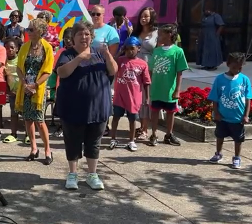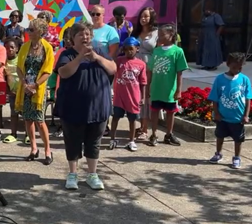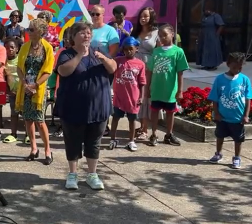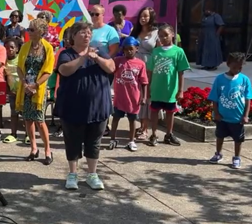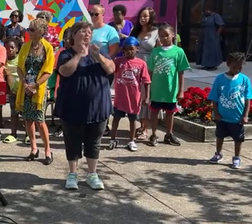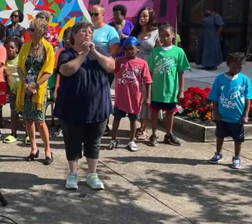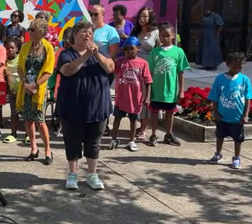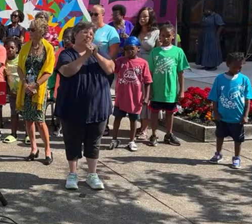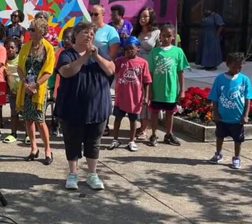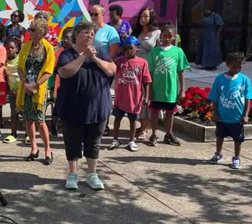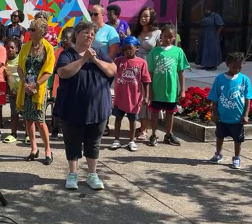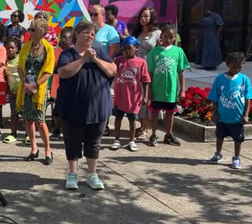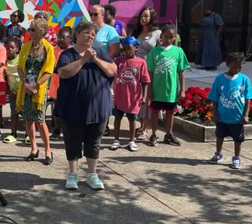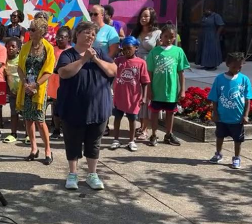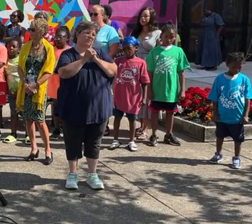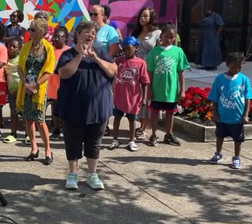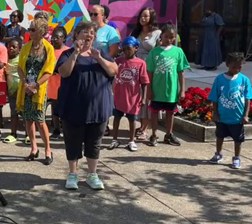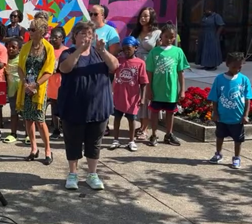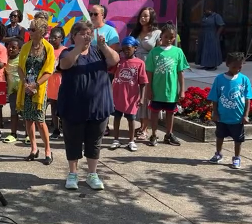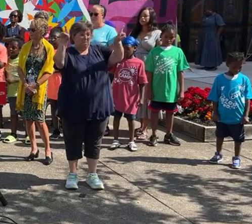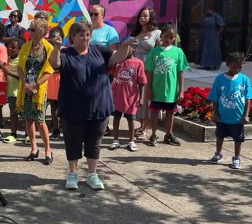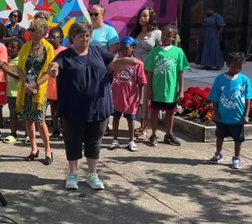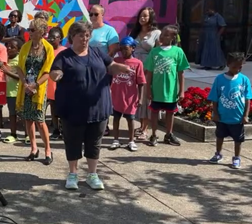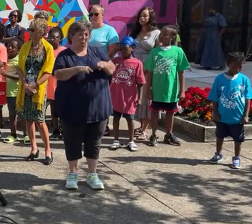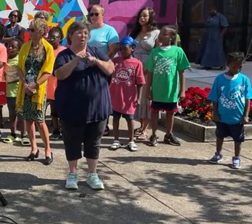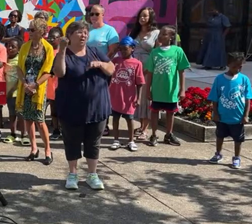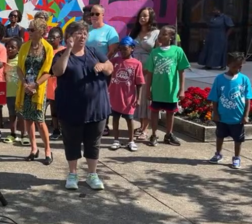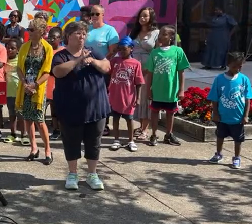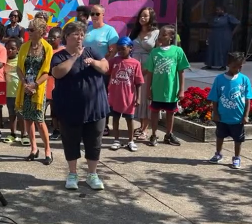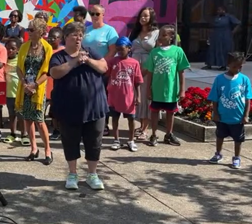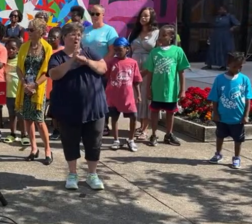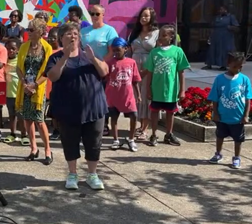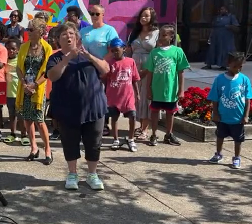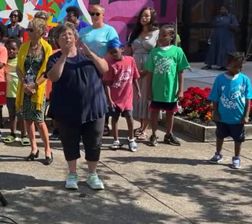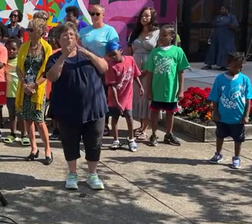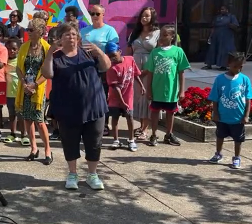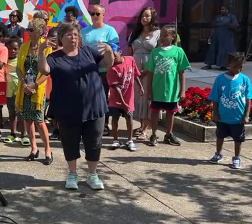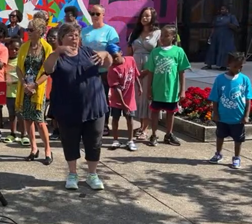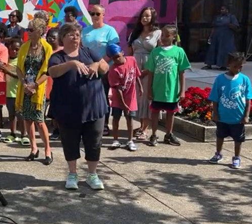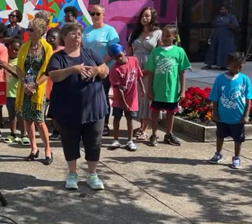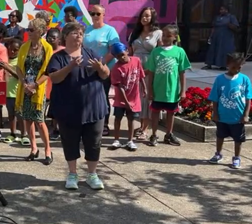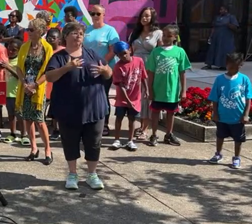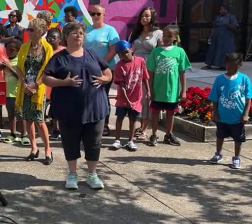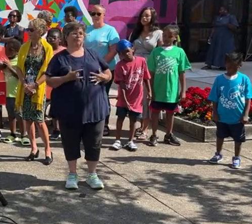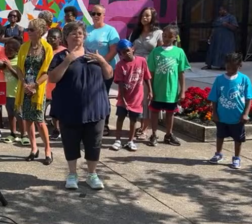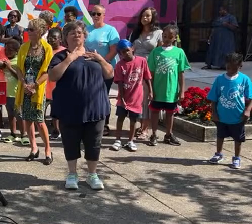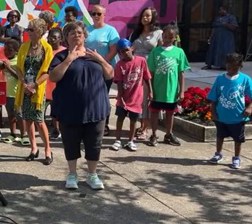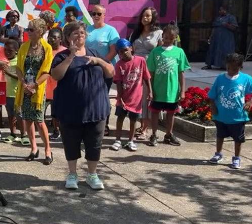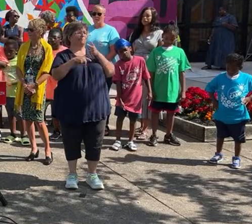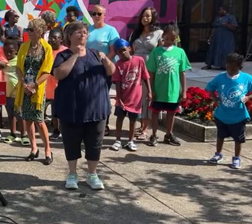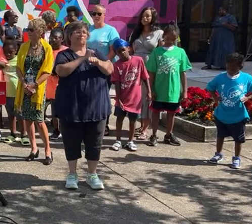work together. This mural, this kind of work, this kind of community gathering is already inspiring